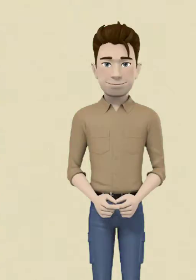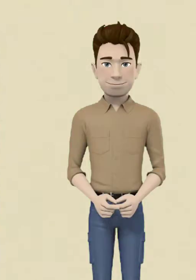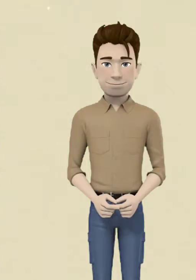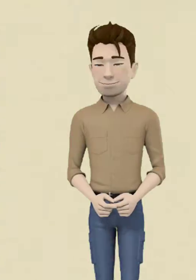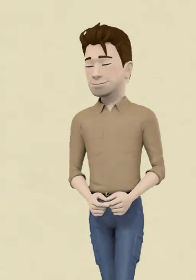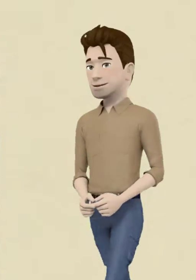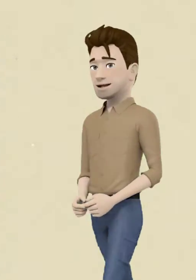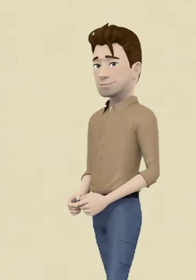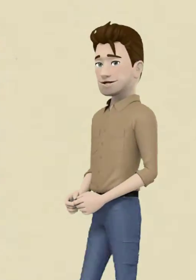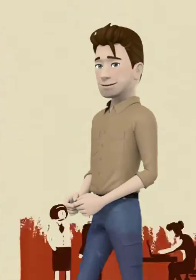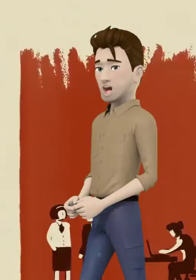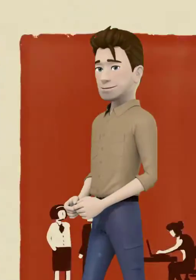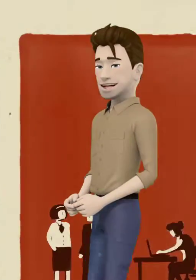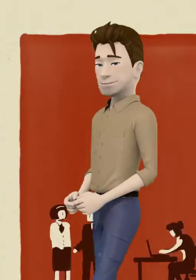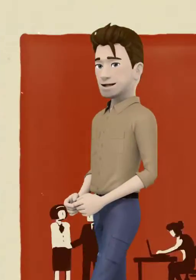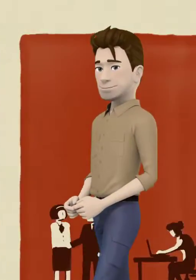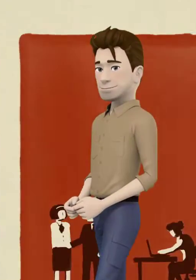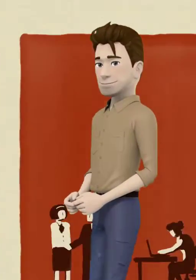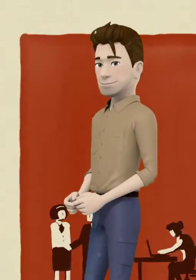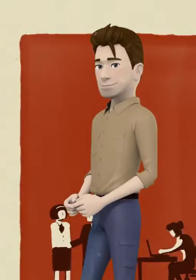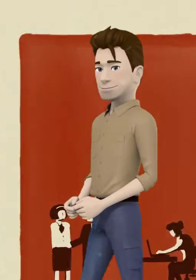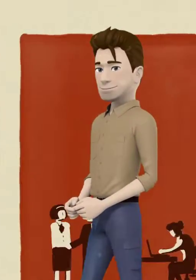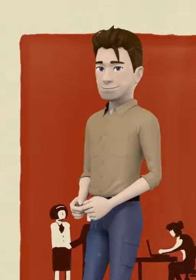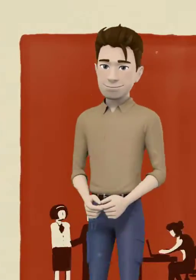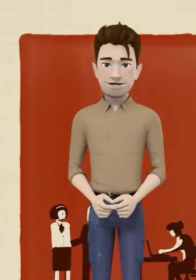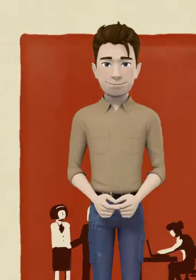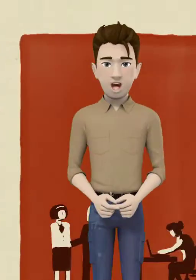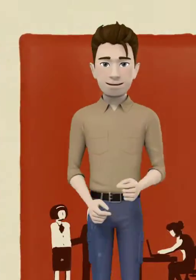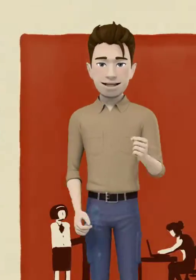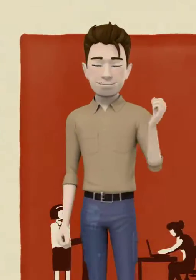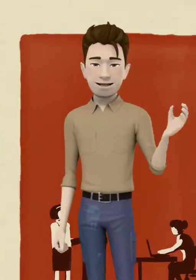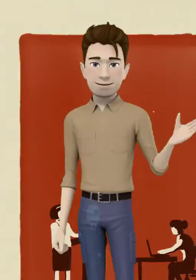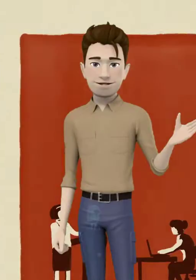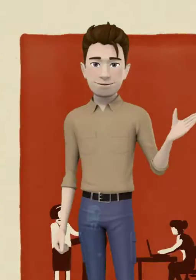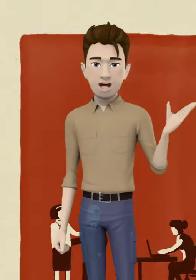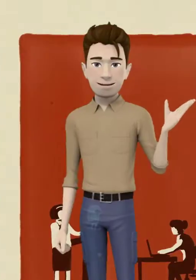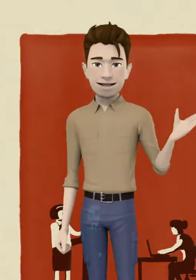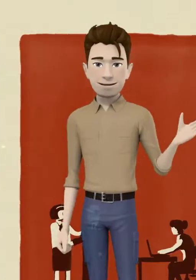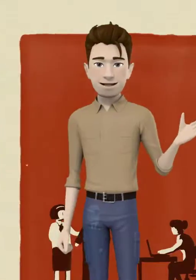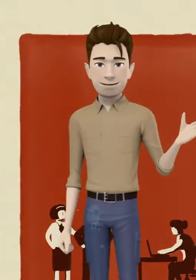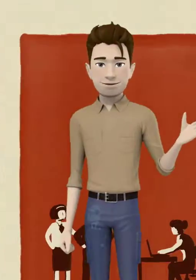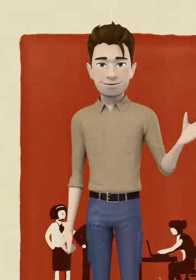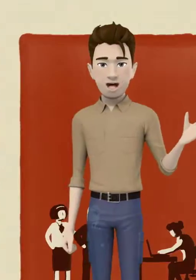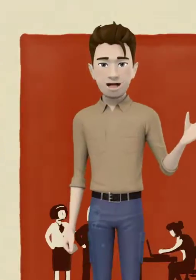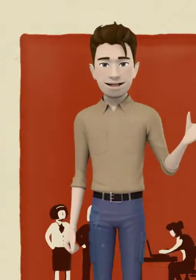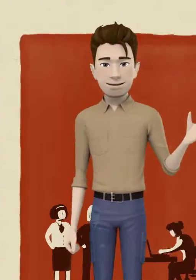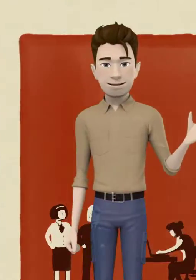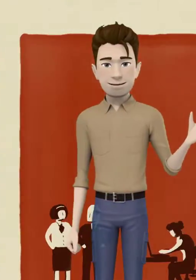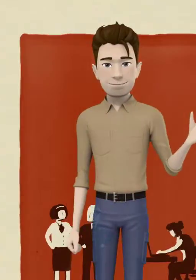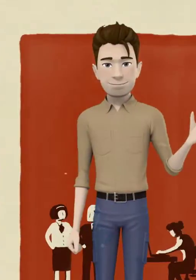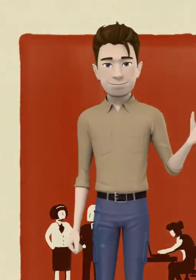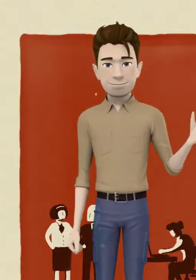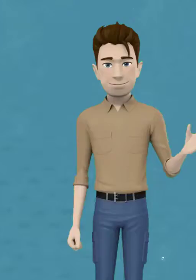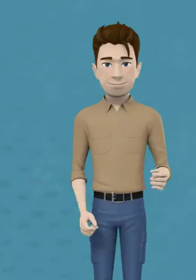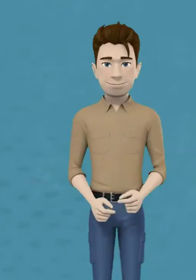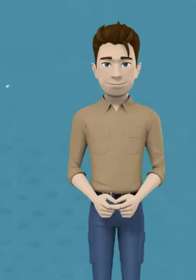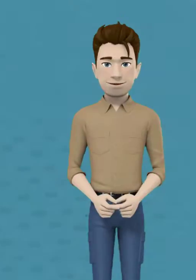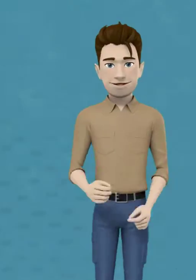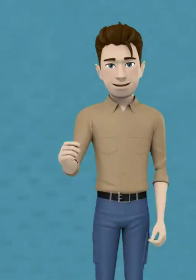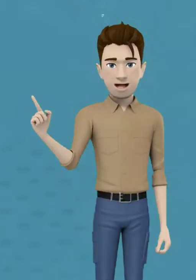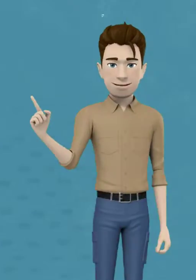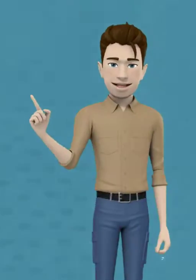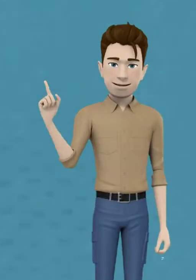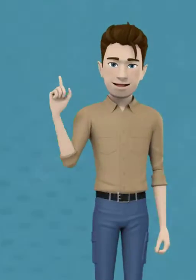loser. Or at work, we don't apply for a promotion in case the senior management deems us delusionally arrogant. In